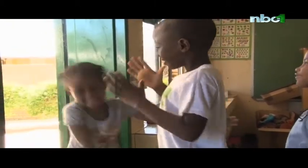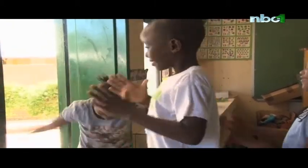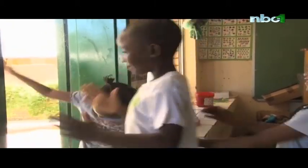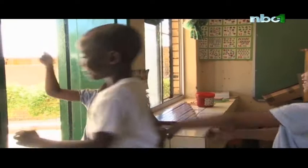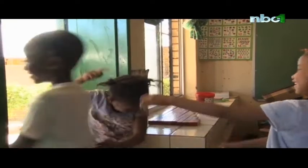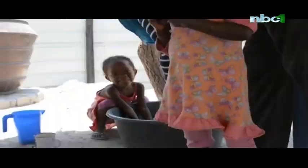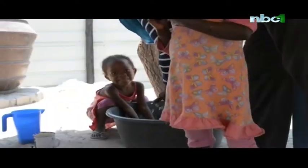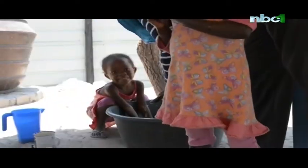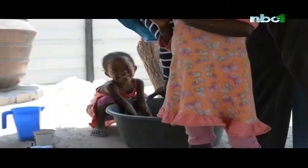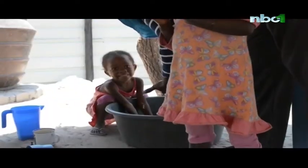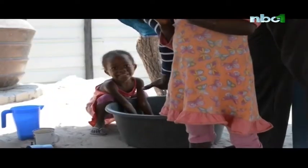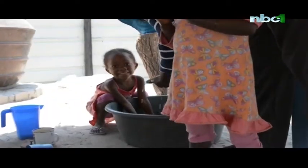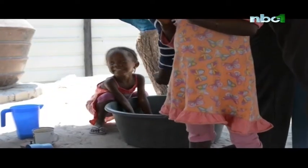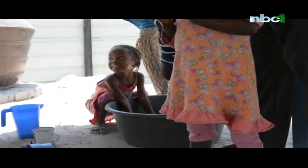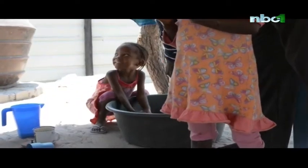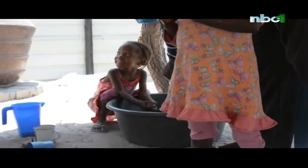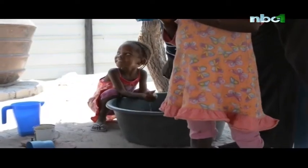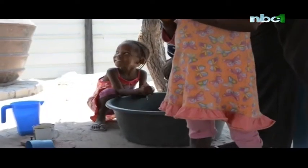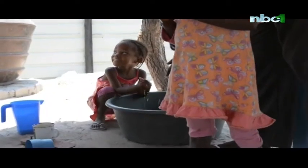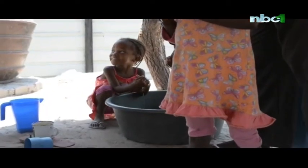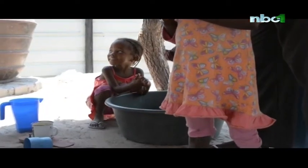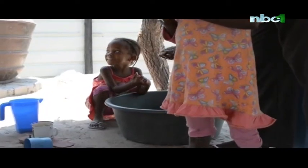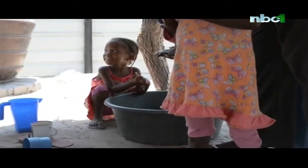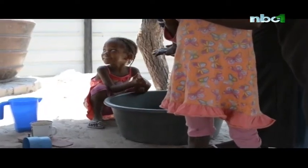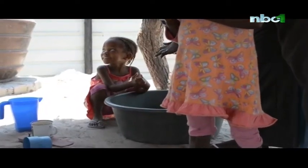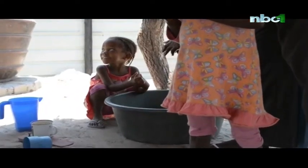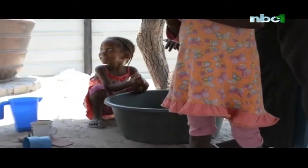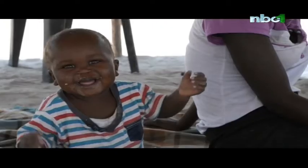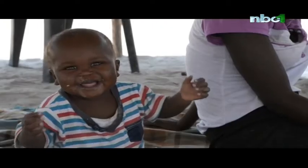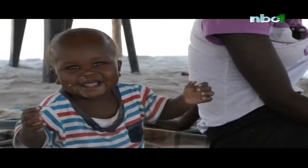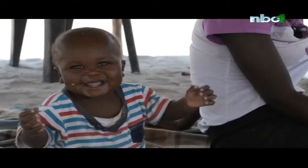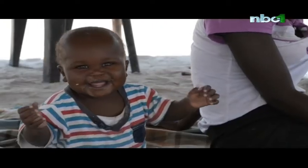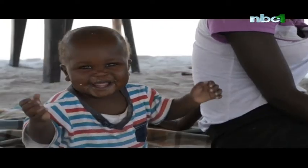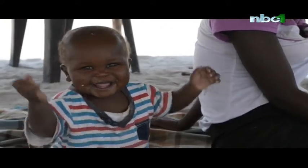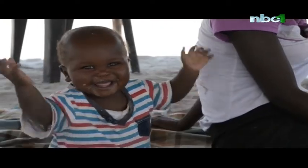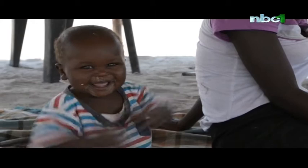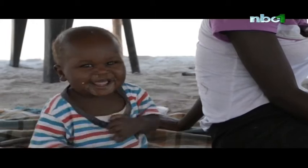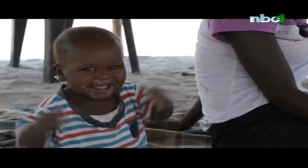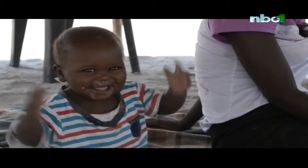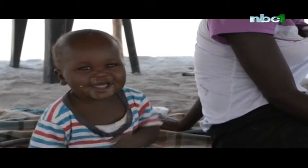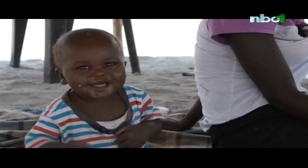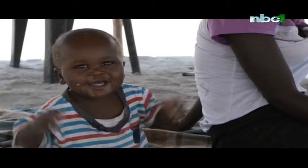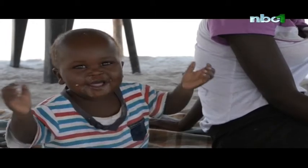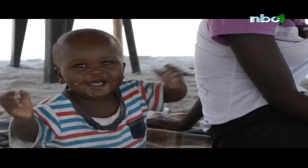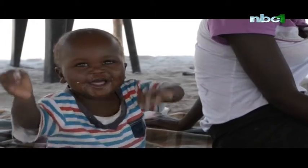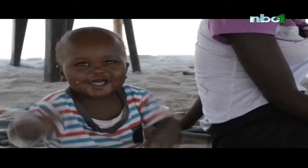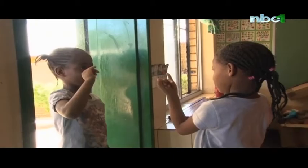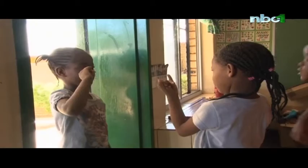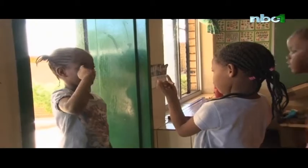children with the hearing loss have great potential but intervention at an early age is crucial we